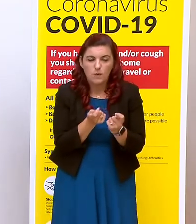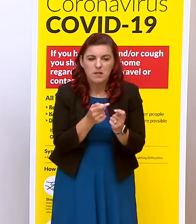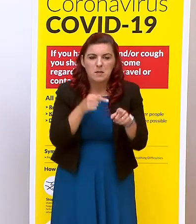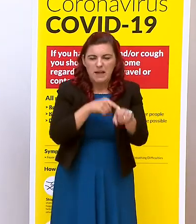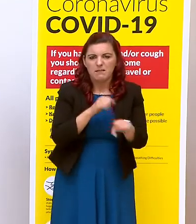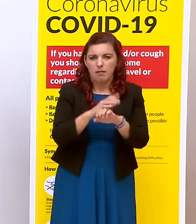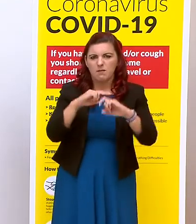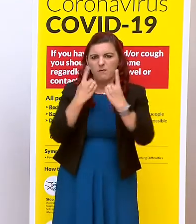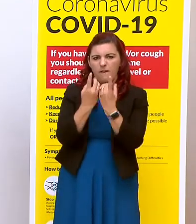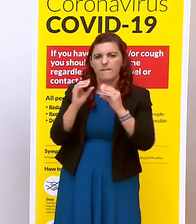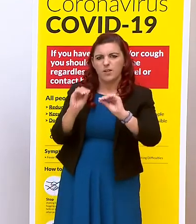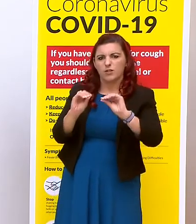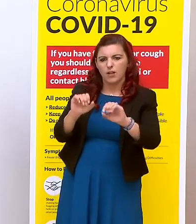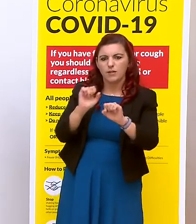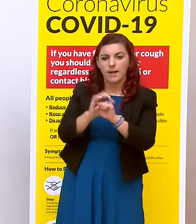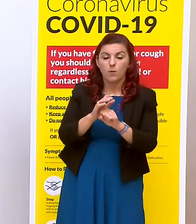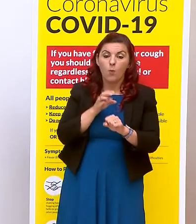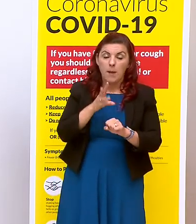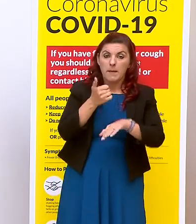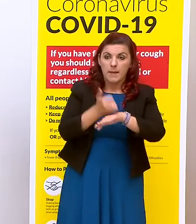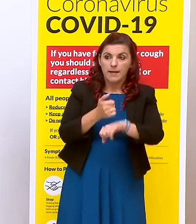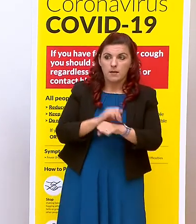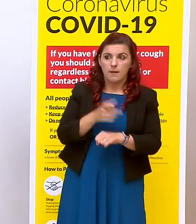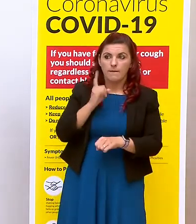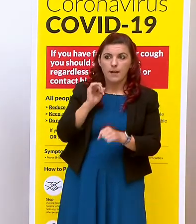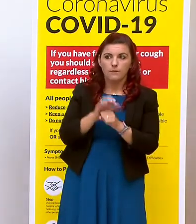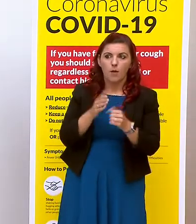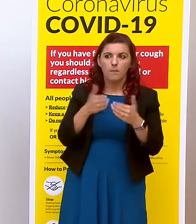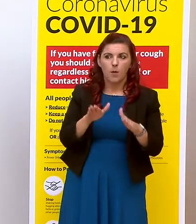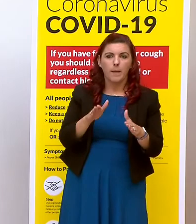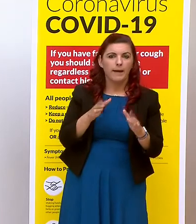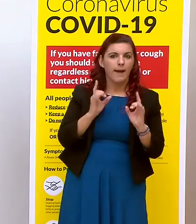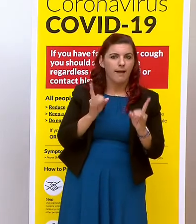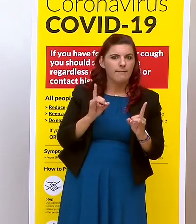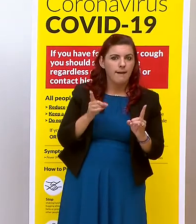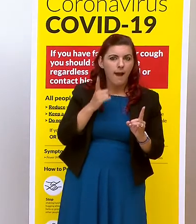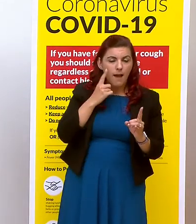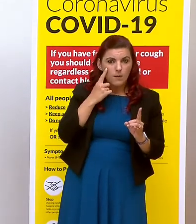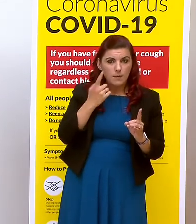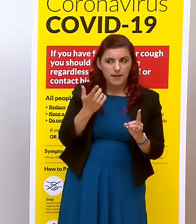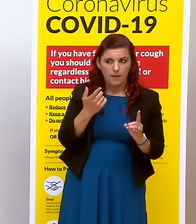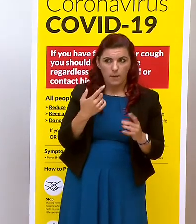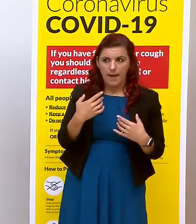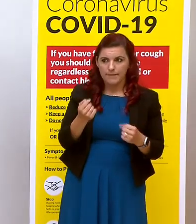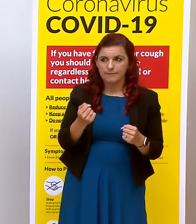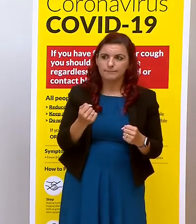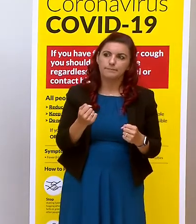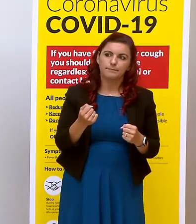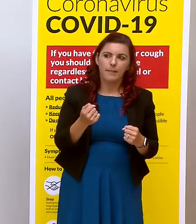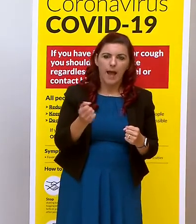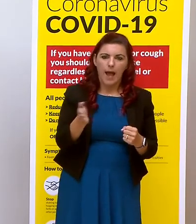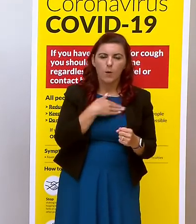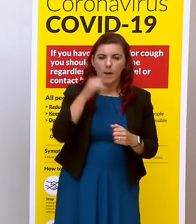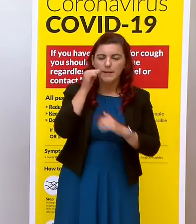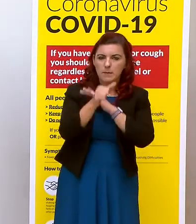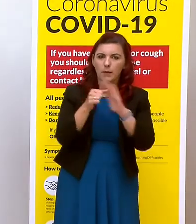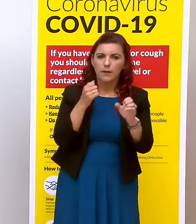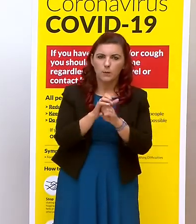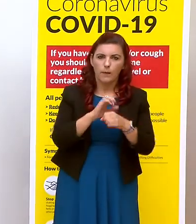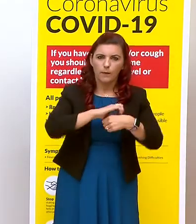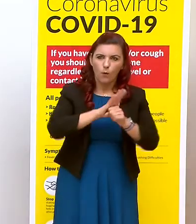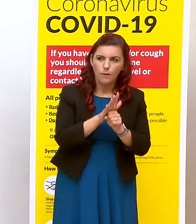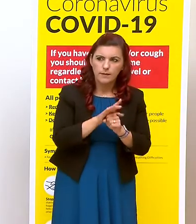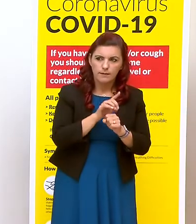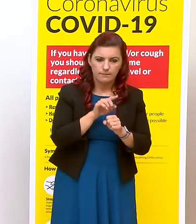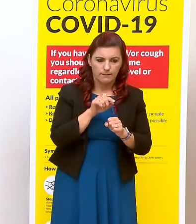consultation, obviously, with and advice in public health. We can draw some experience. One of the advantages we have in this country is because our experience with the virus is a little bit later